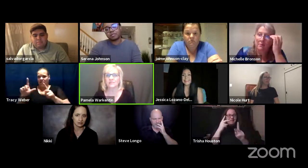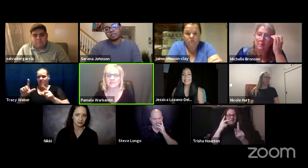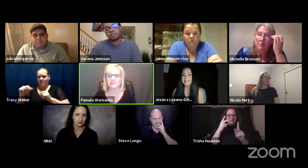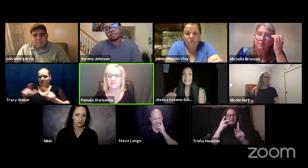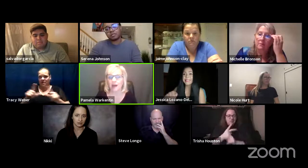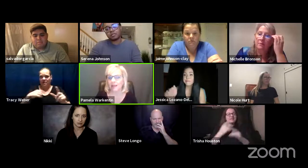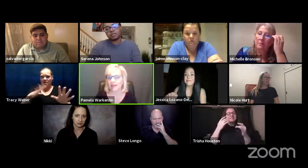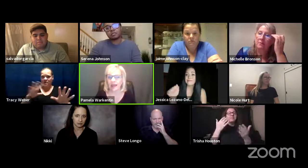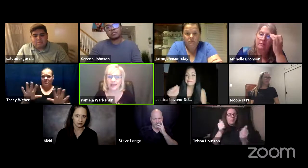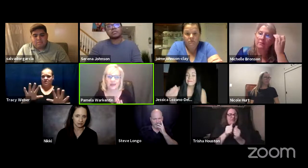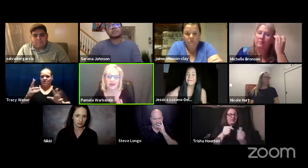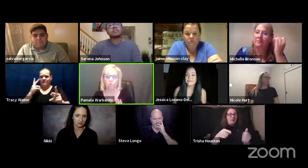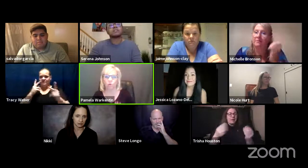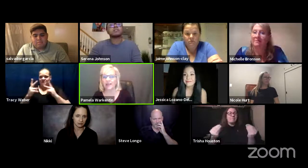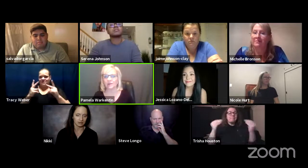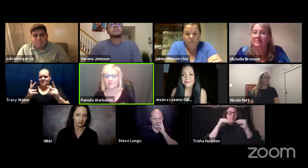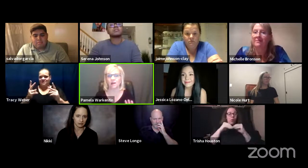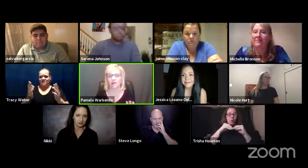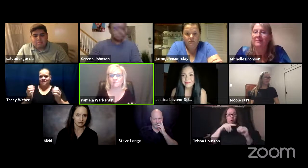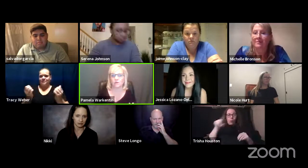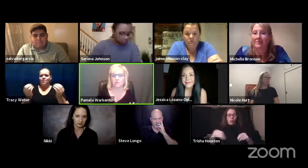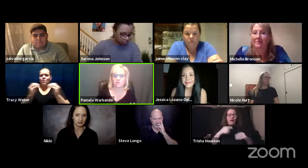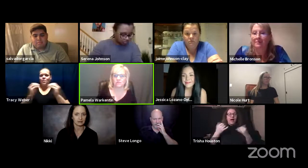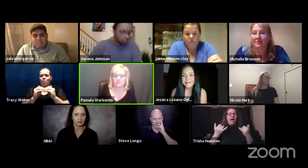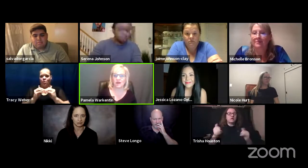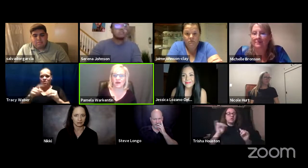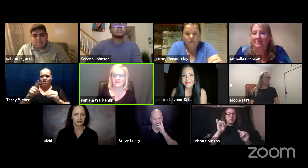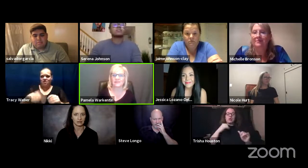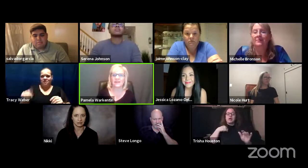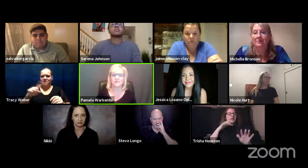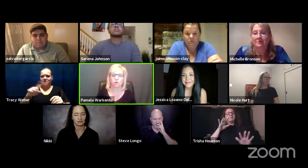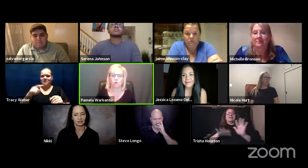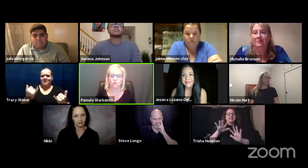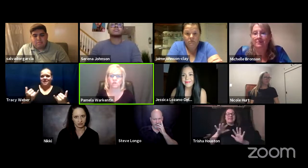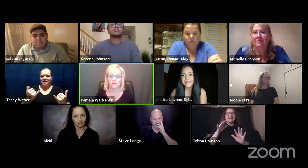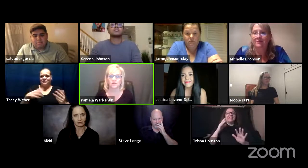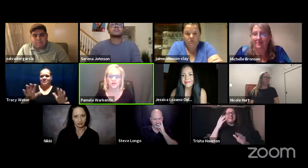The spotlight and working with all of those technical